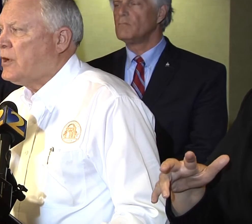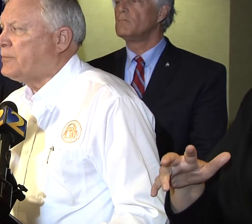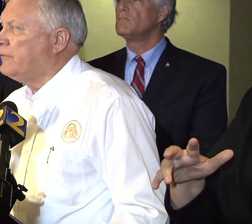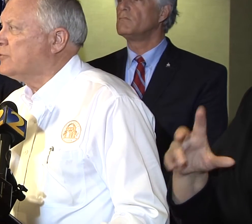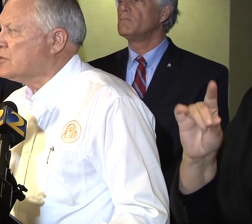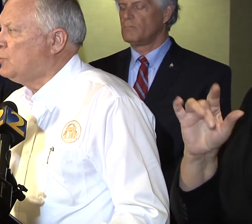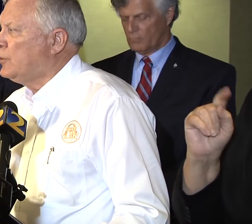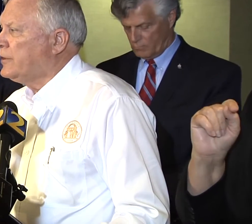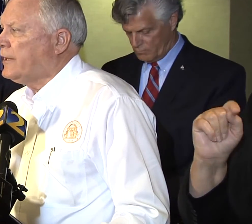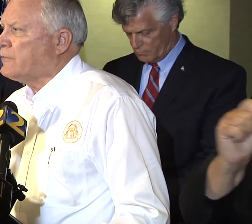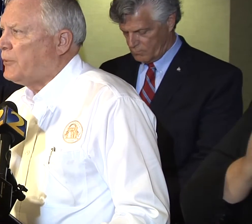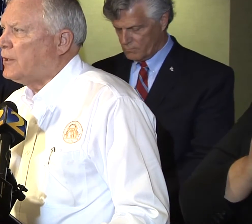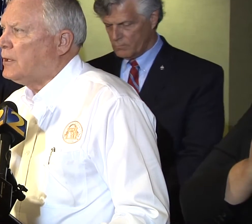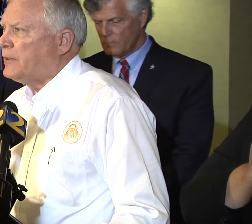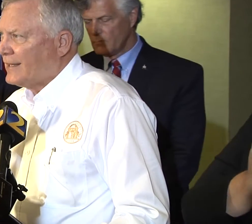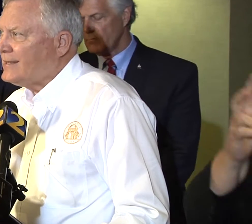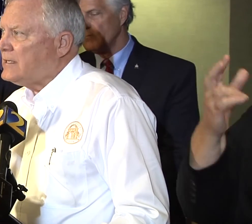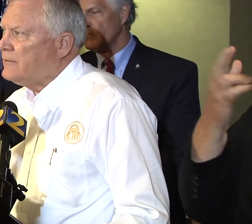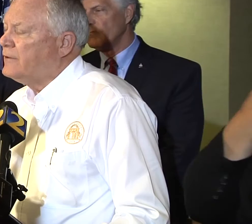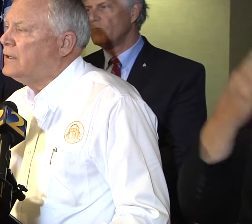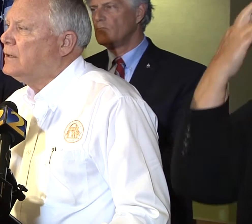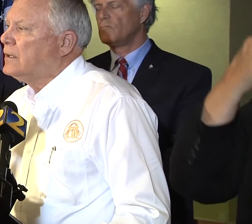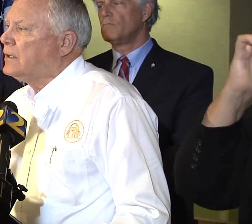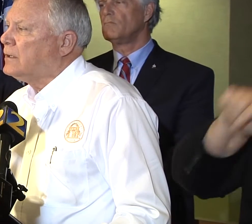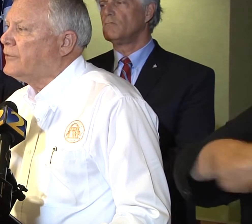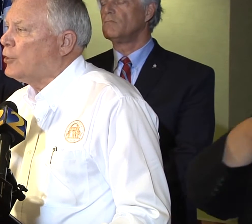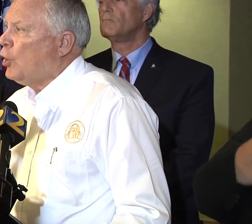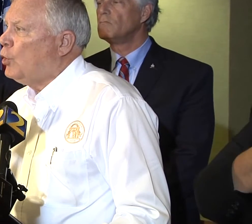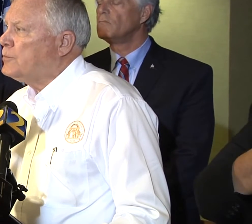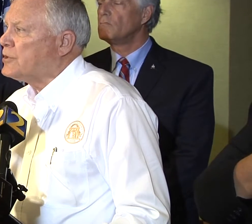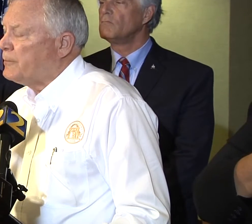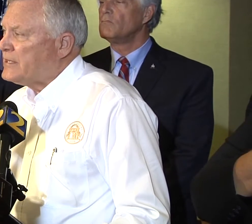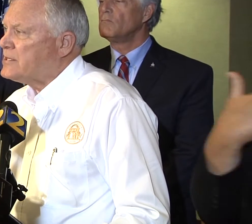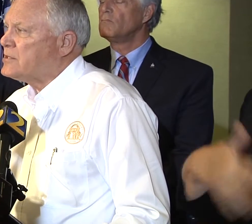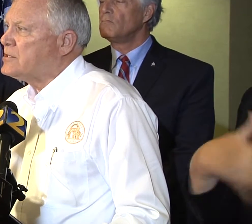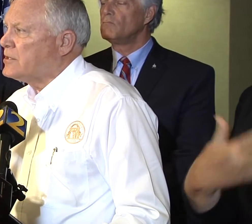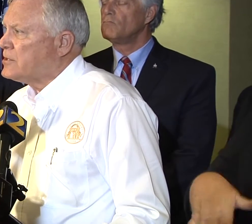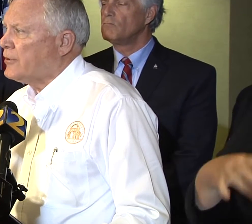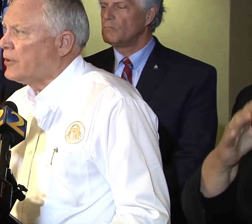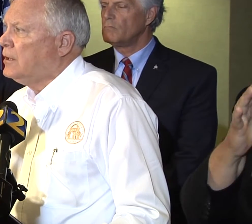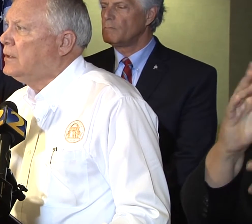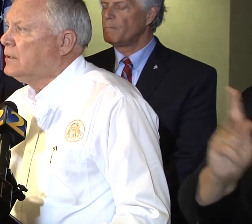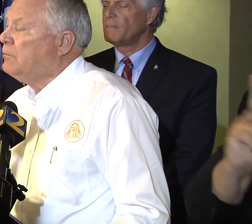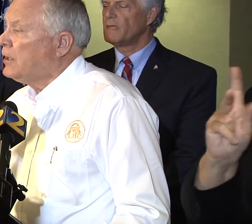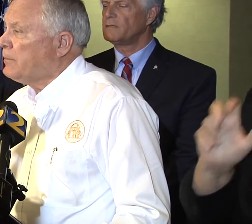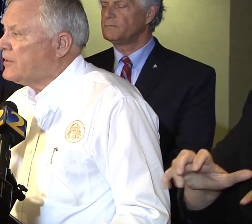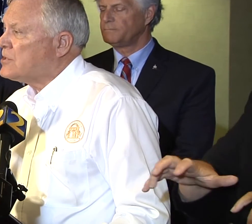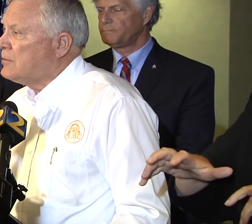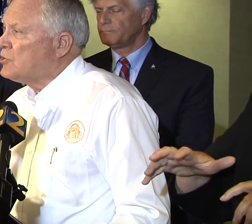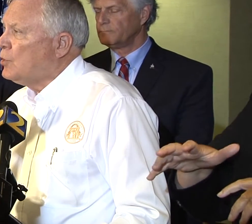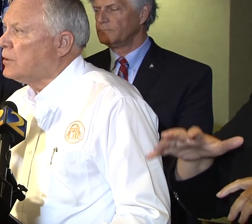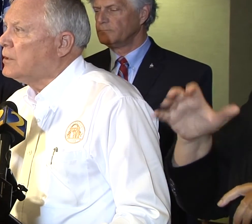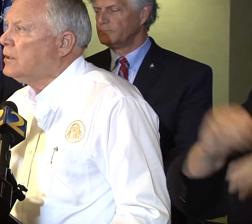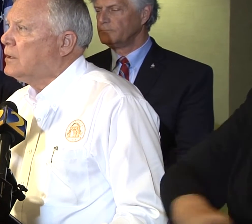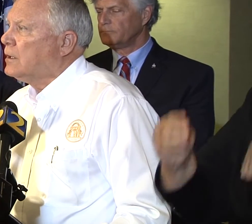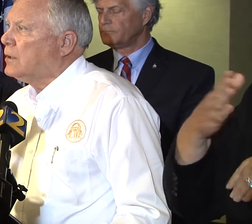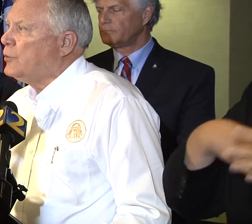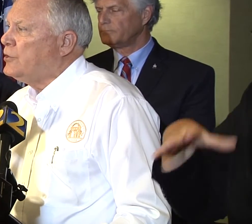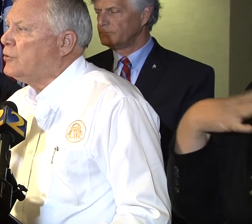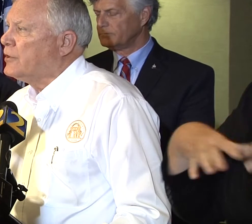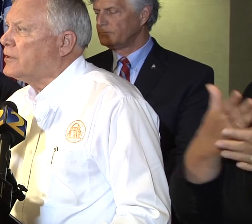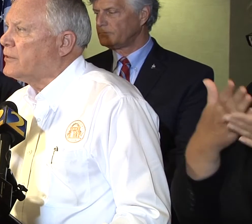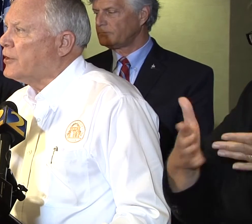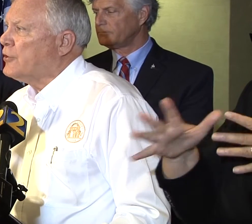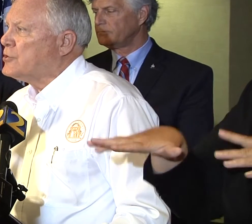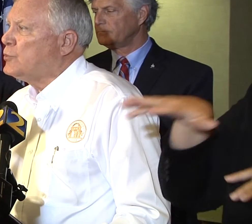very disruptive for someone to have to pick up and leave their homes, their businesses, etc. But by the same token, we